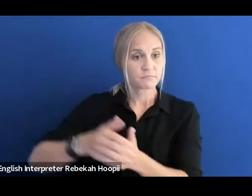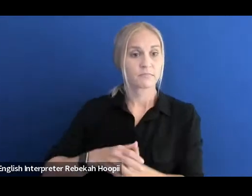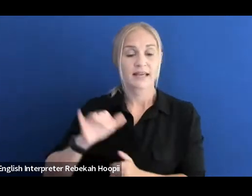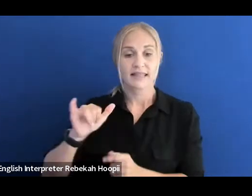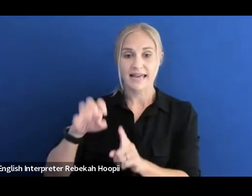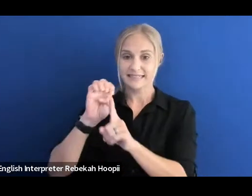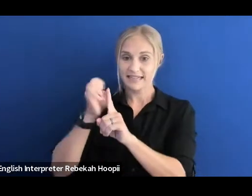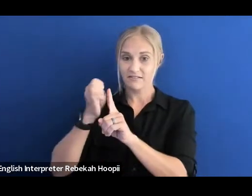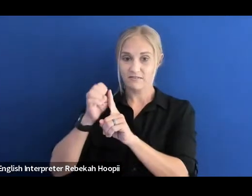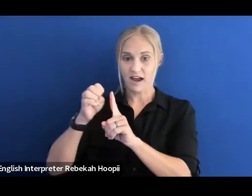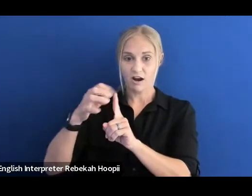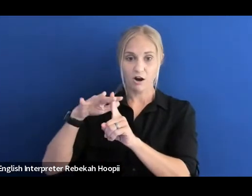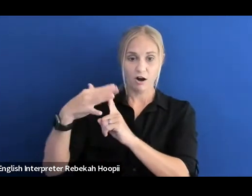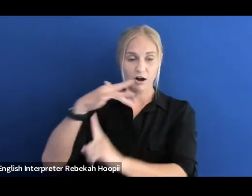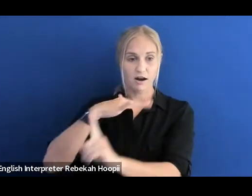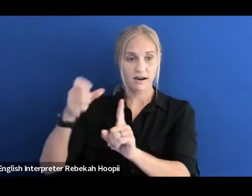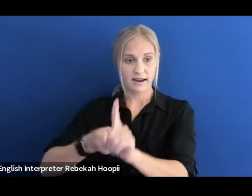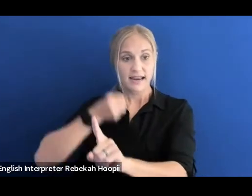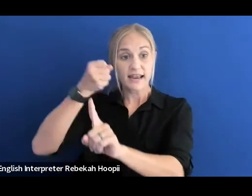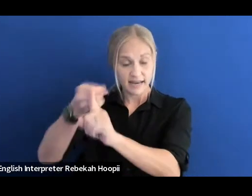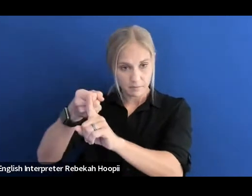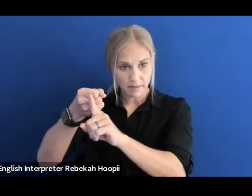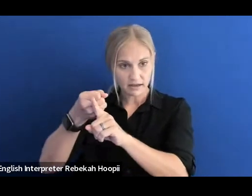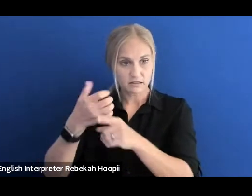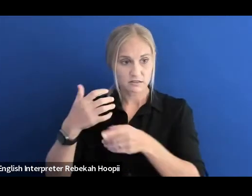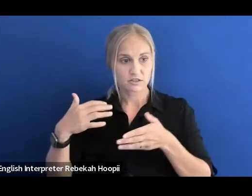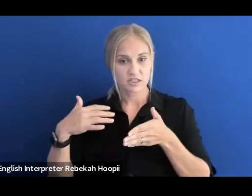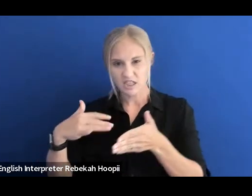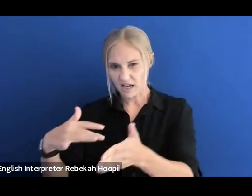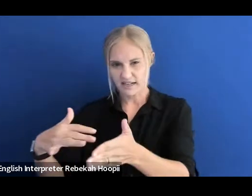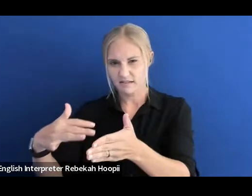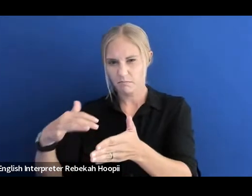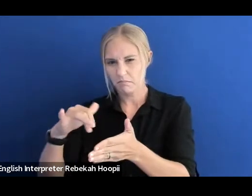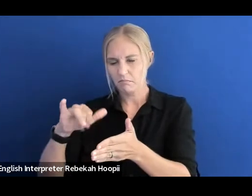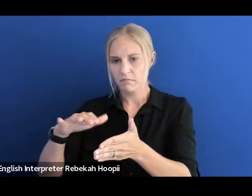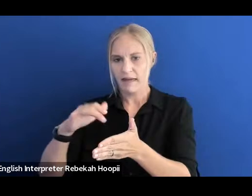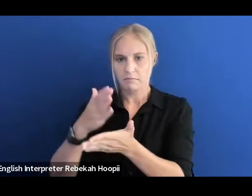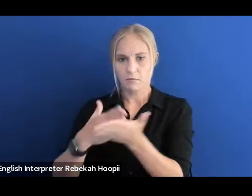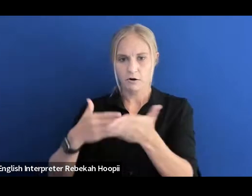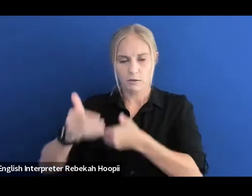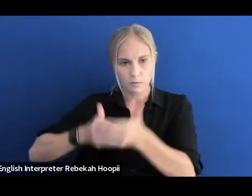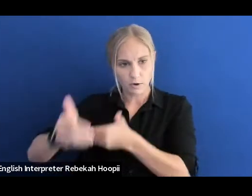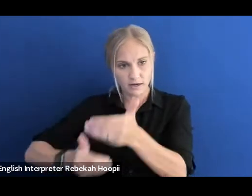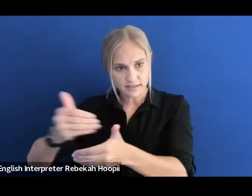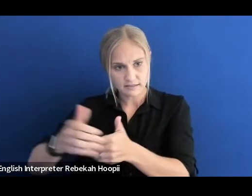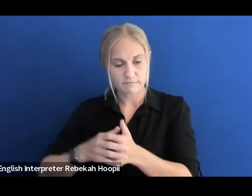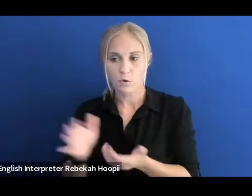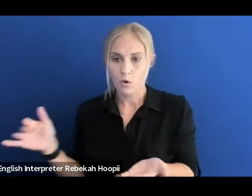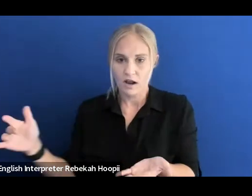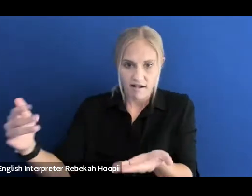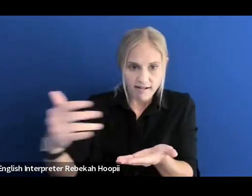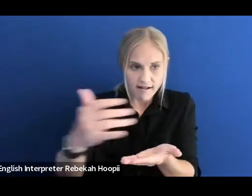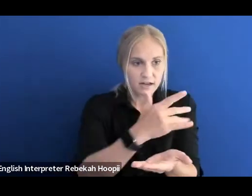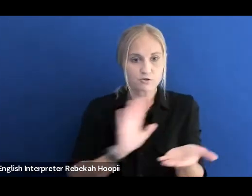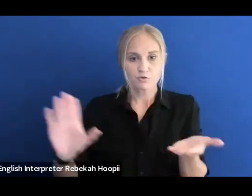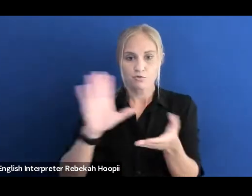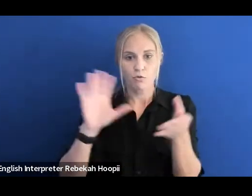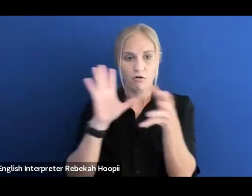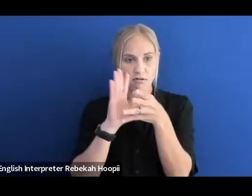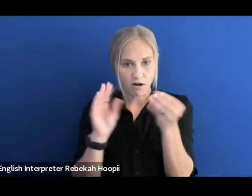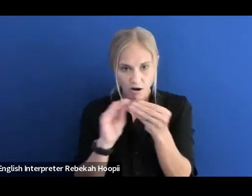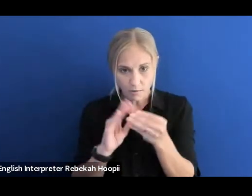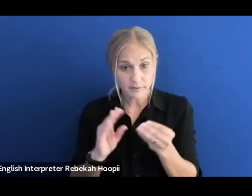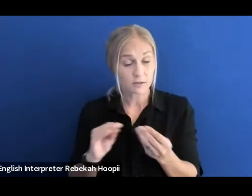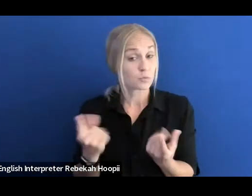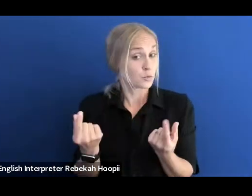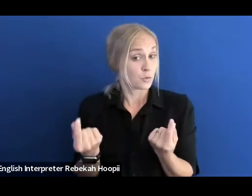environmental impact study part of the process, and part of that is collecting comments. We're doing that here